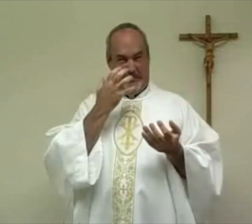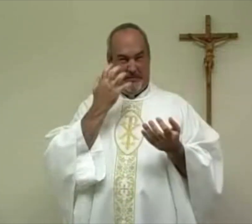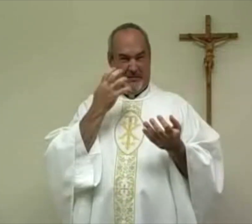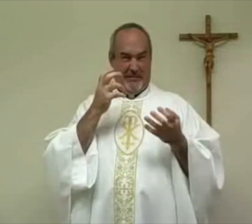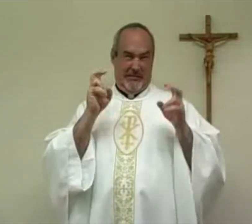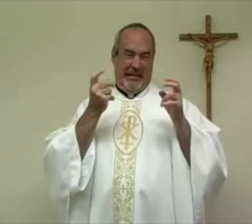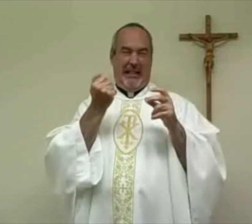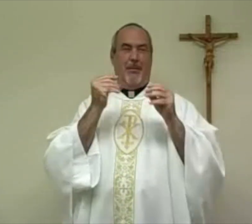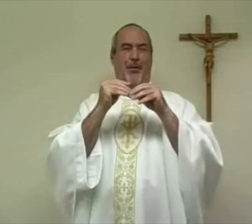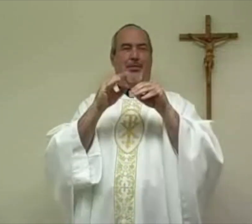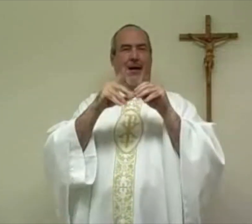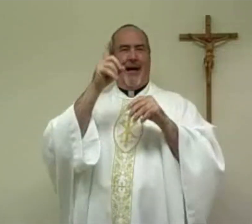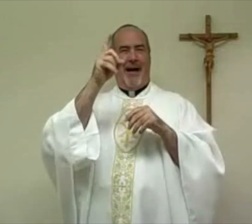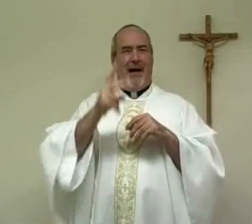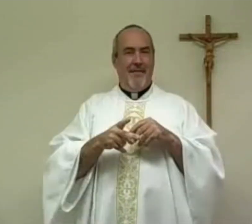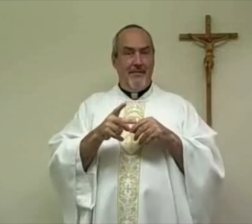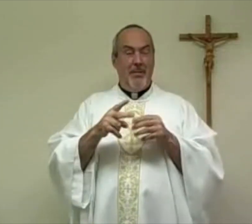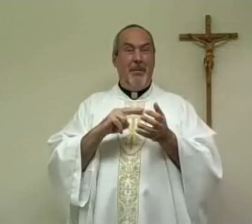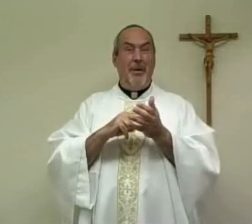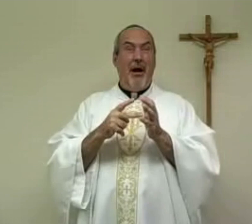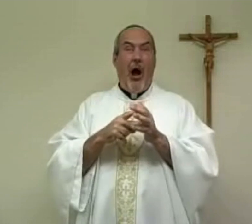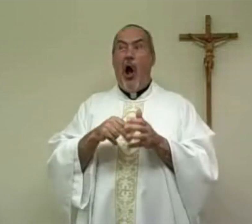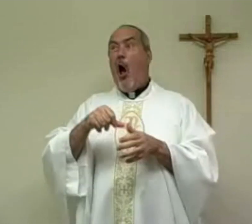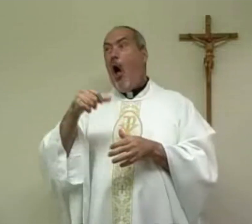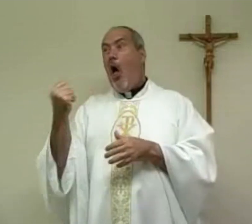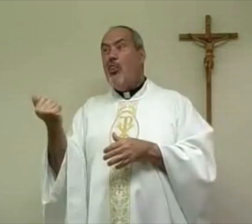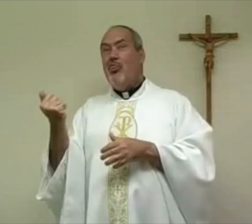56%. That's just a little more than half.